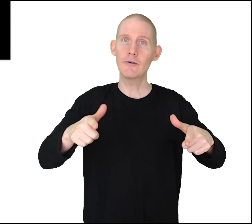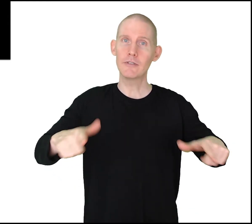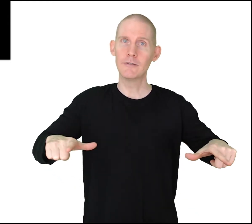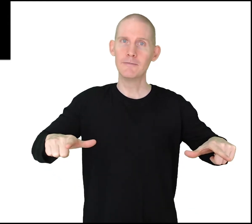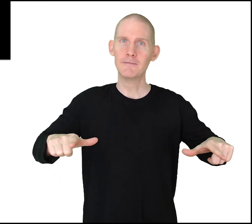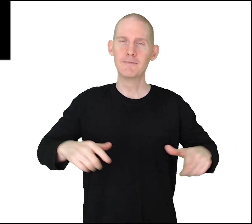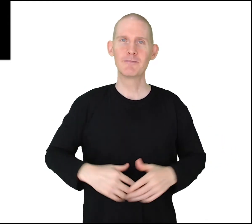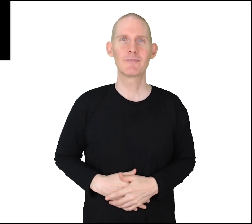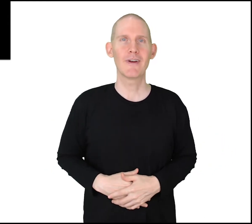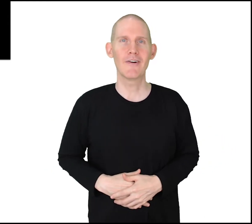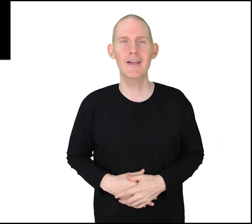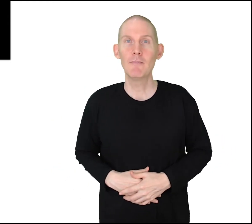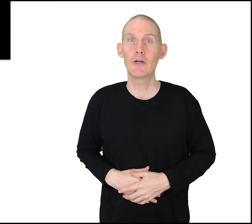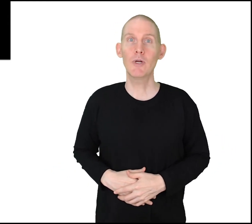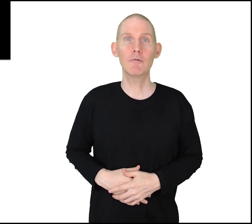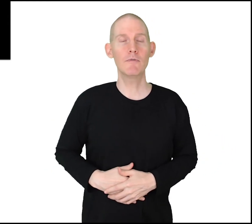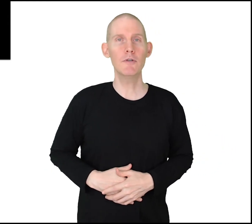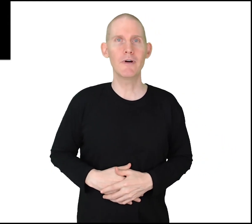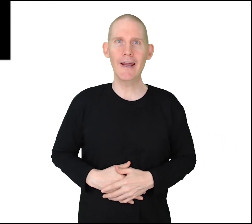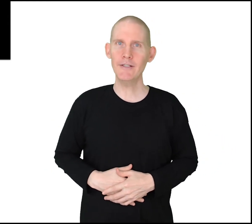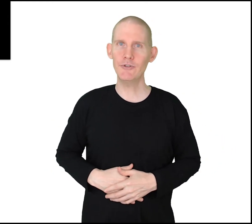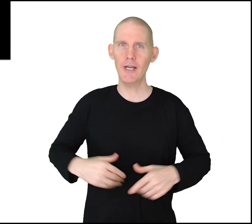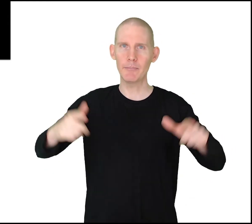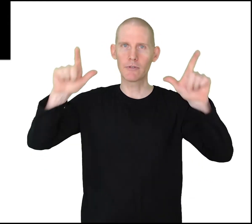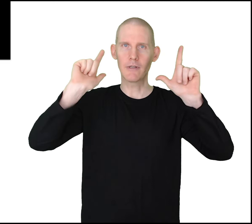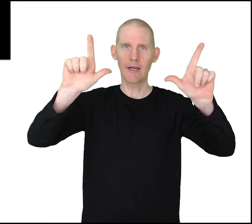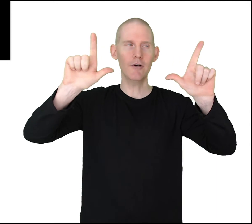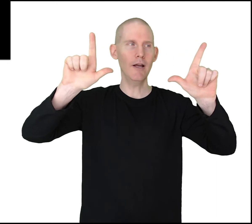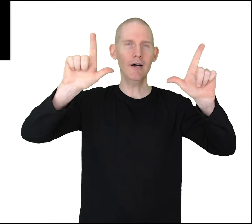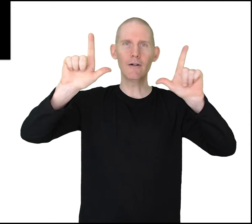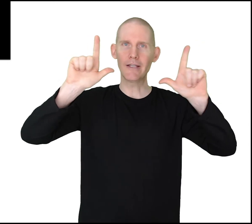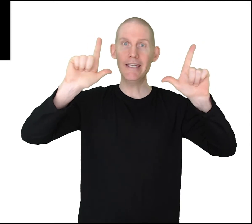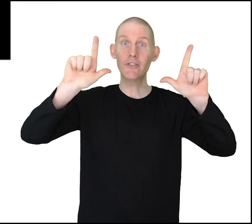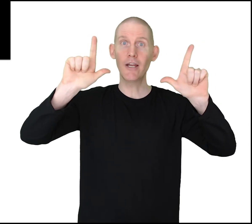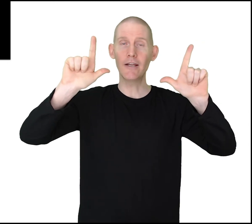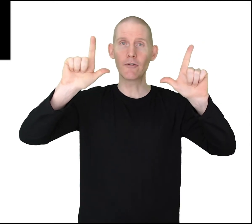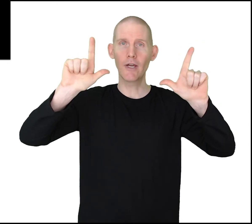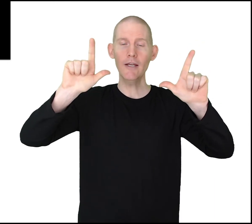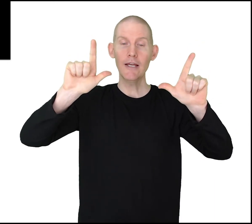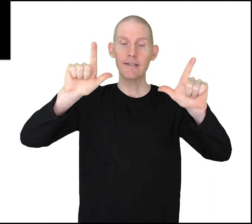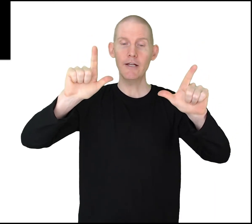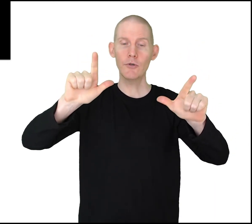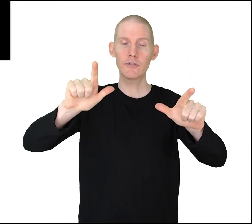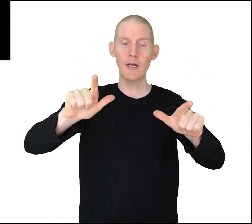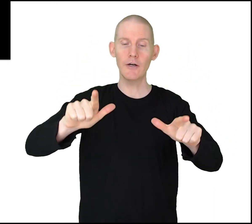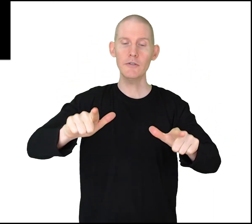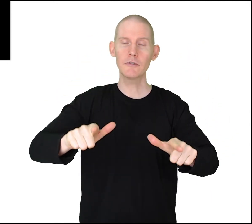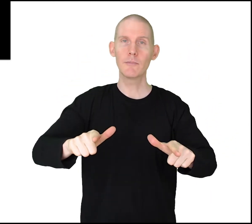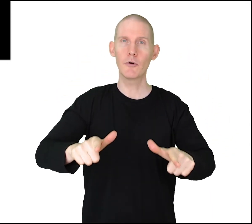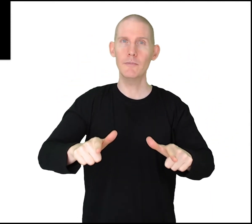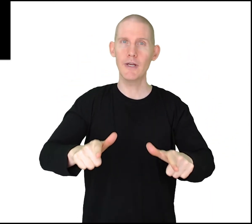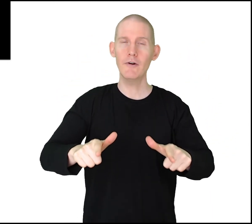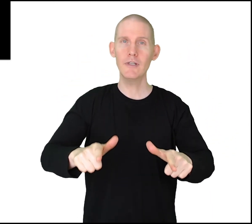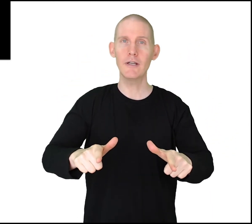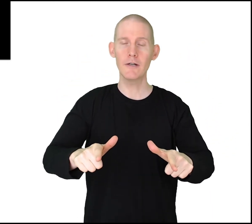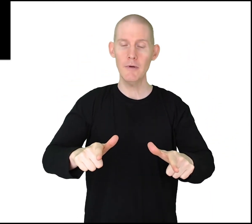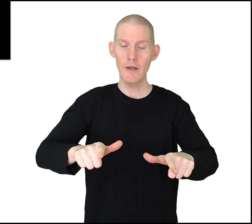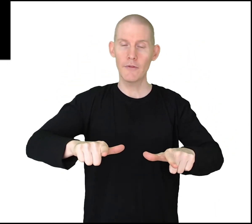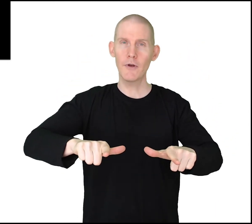Language. All right, quick review. Hand shapes, letter L, each hand, okay? Take those L's, put them down here. The thumbs